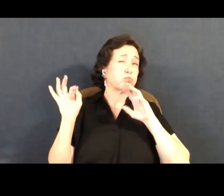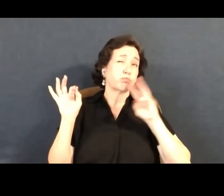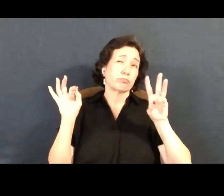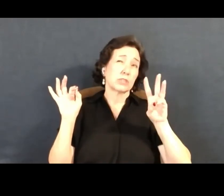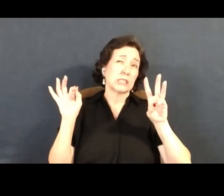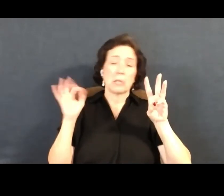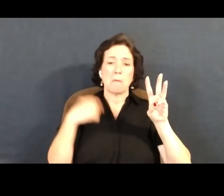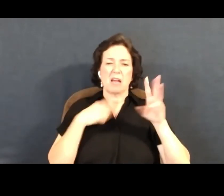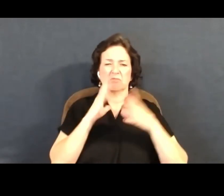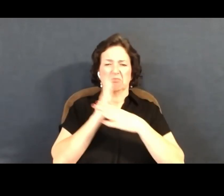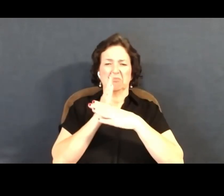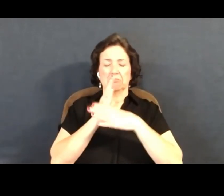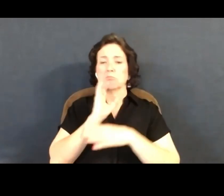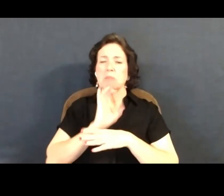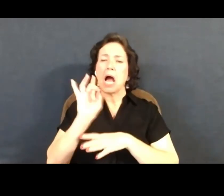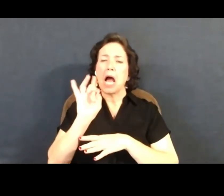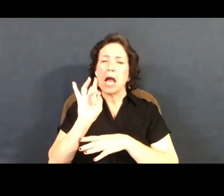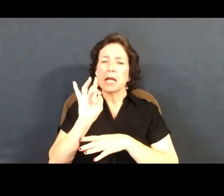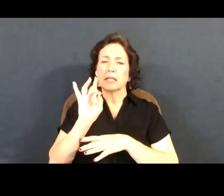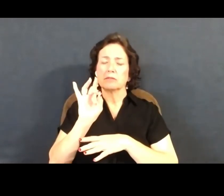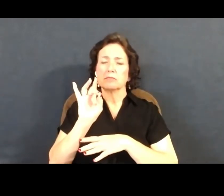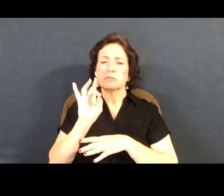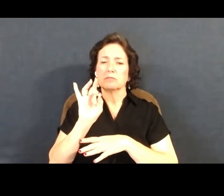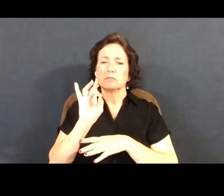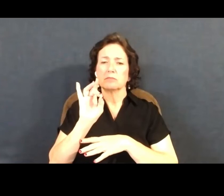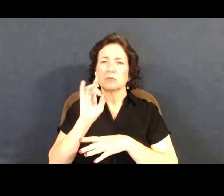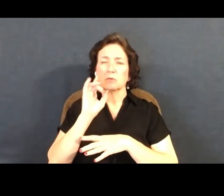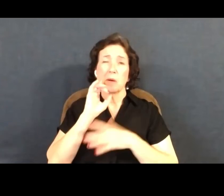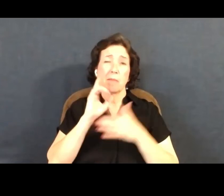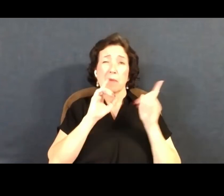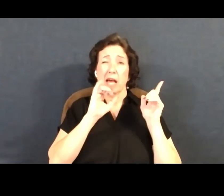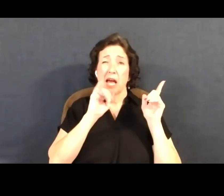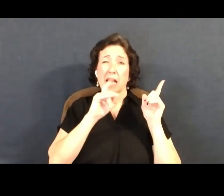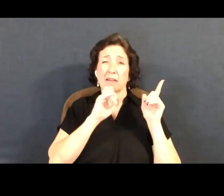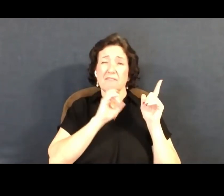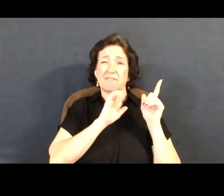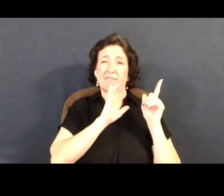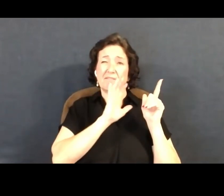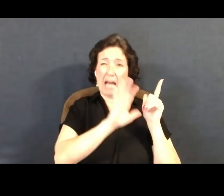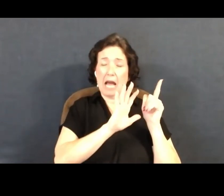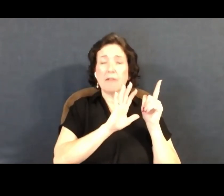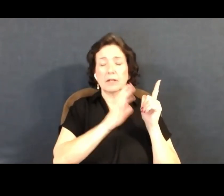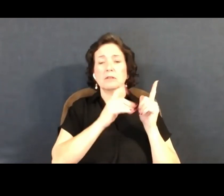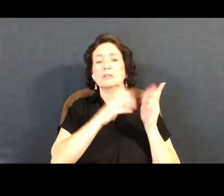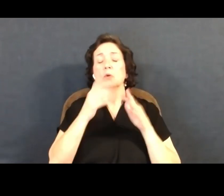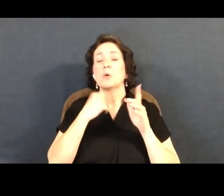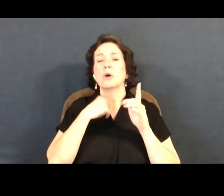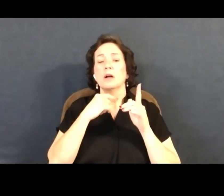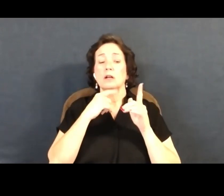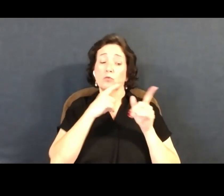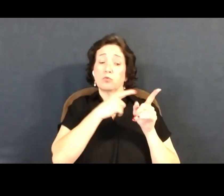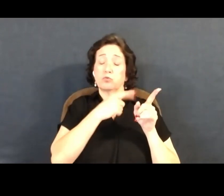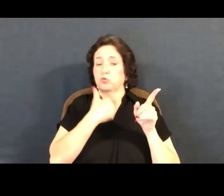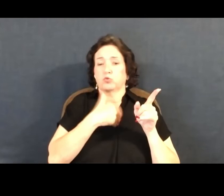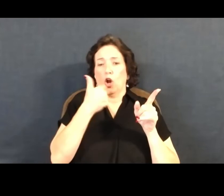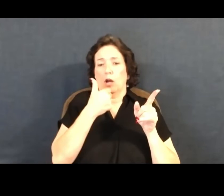was right in there about 8. You know, Ike was about 5. And Ike really was too young to go down and do chores at the barn. Fred